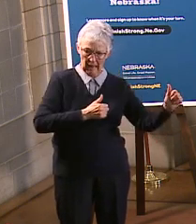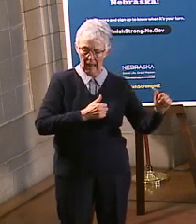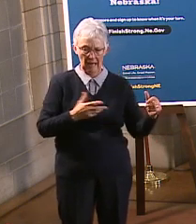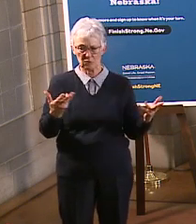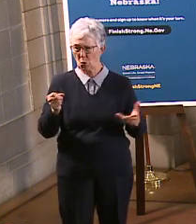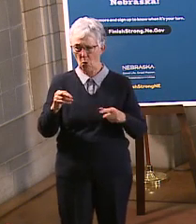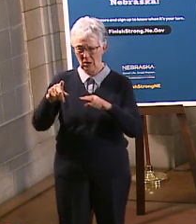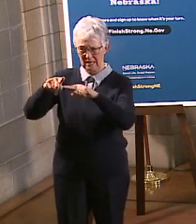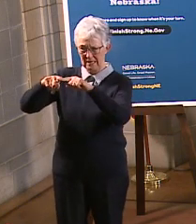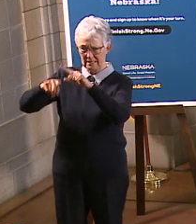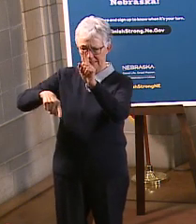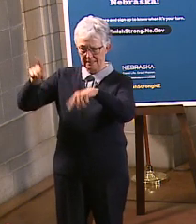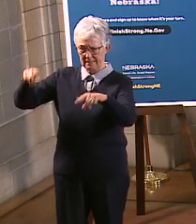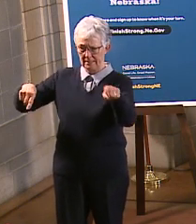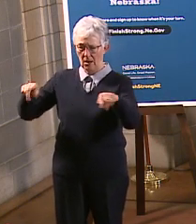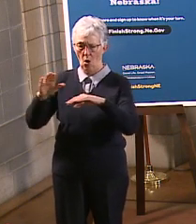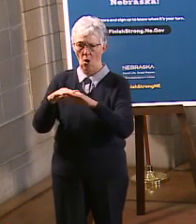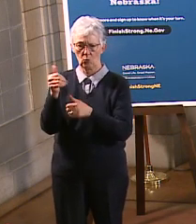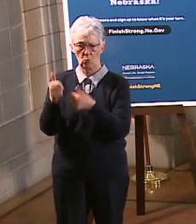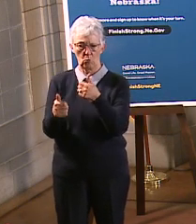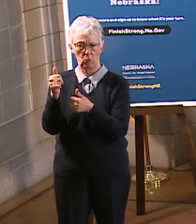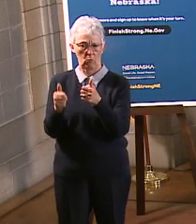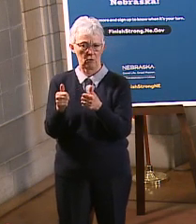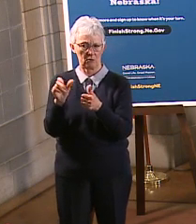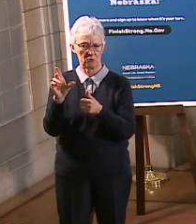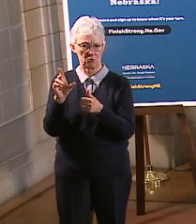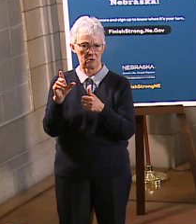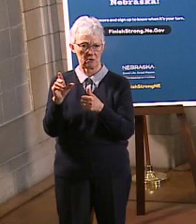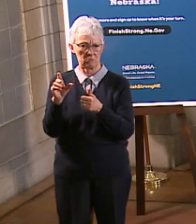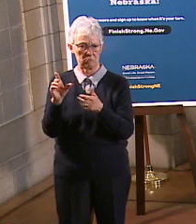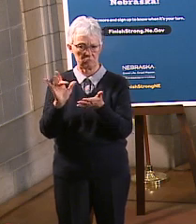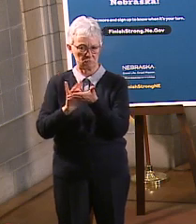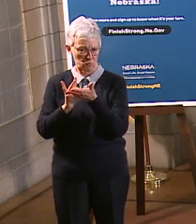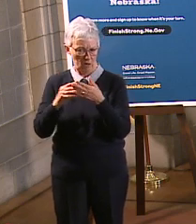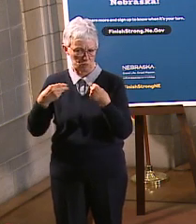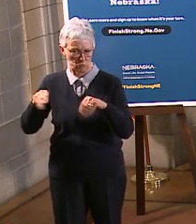there with regard to the organization of getting those things out. So to answer his second